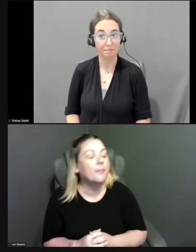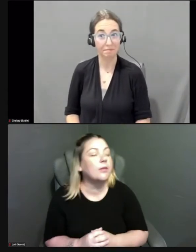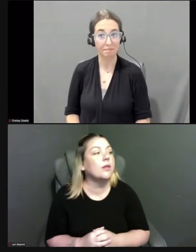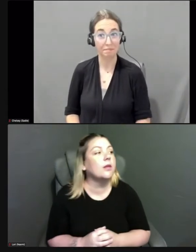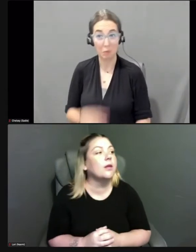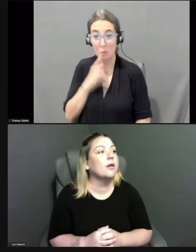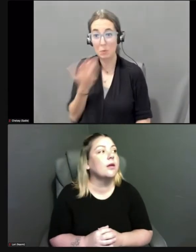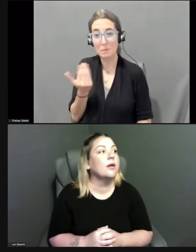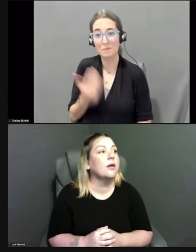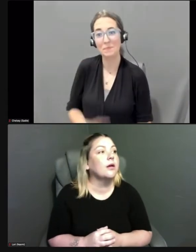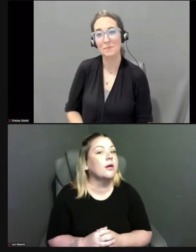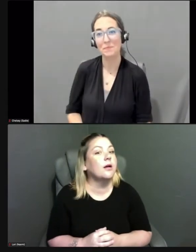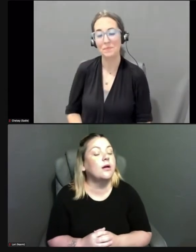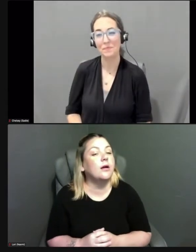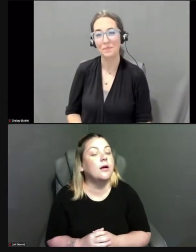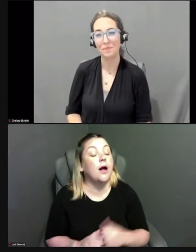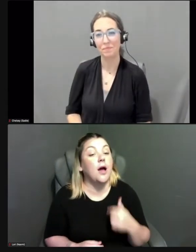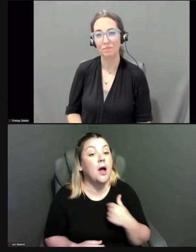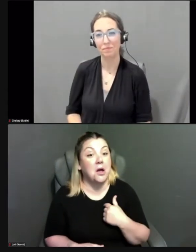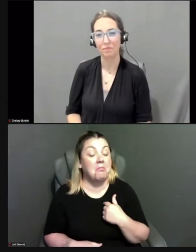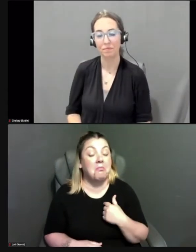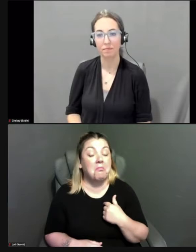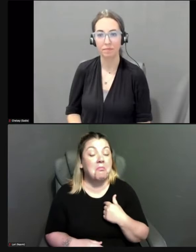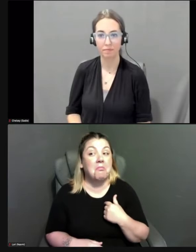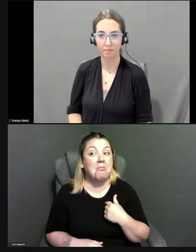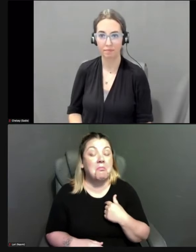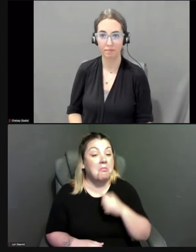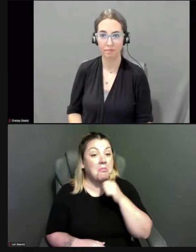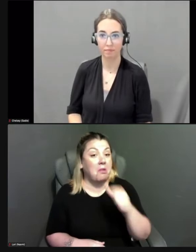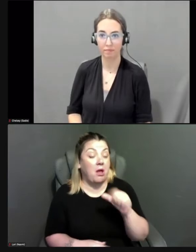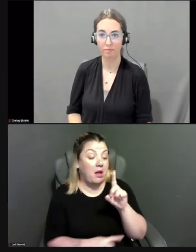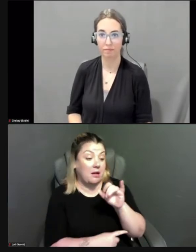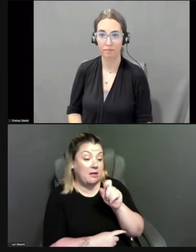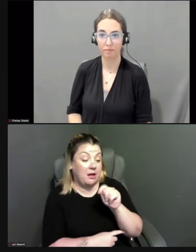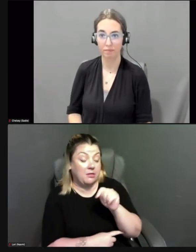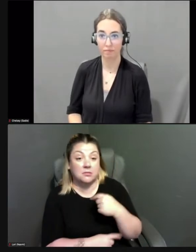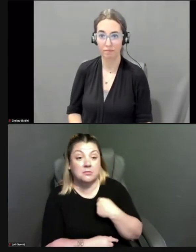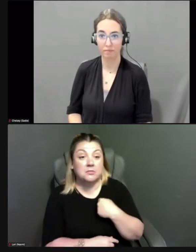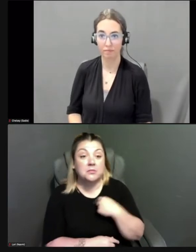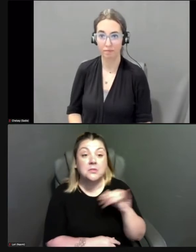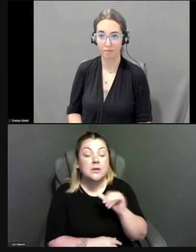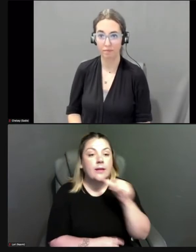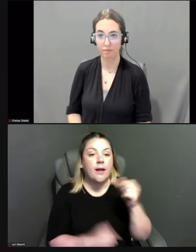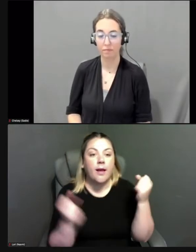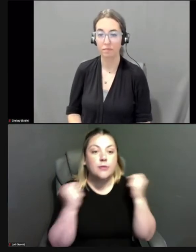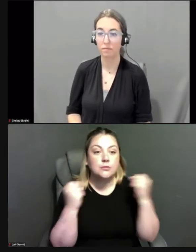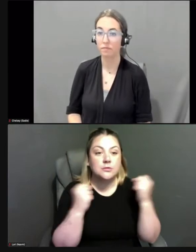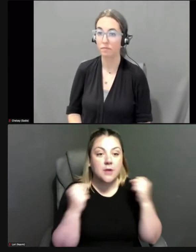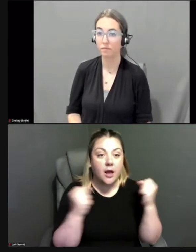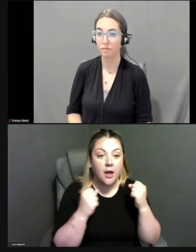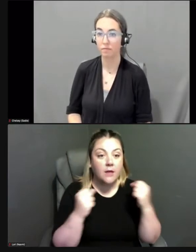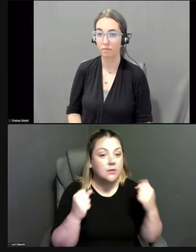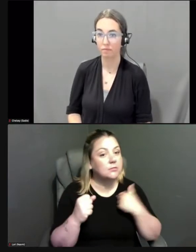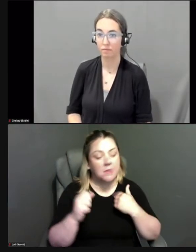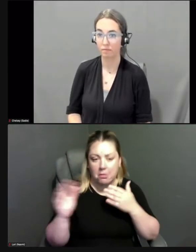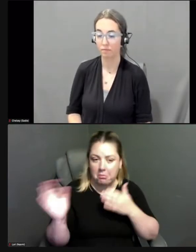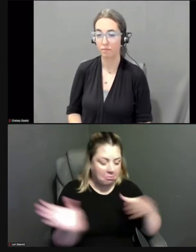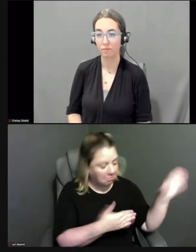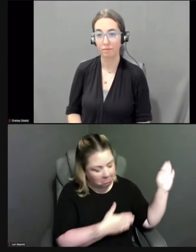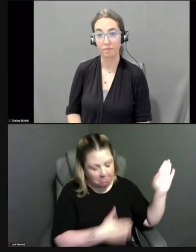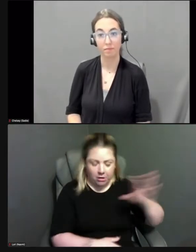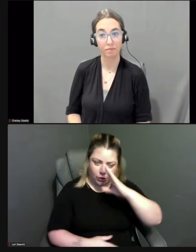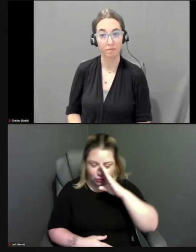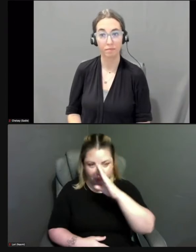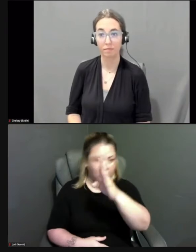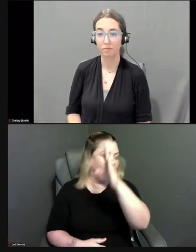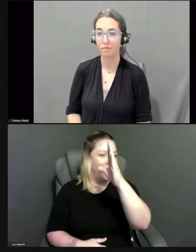I didn't diet. I also didn't exercise. Like I kind of went straight to eating disorder